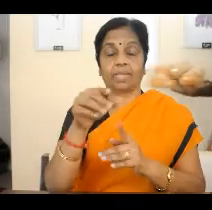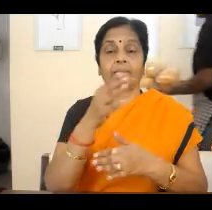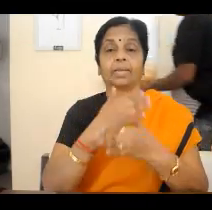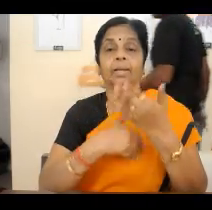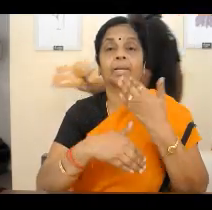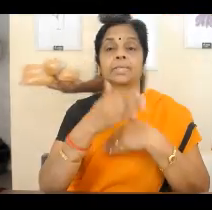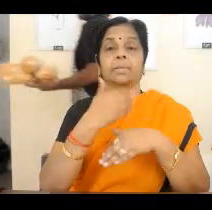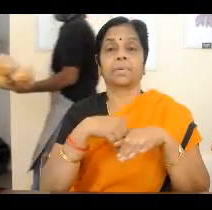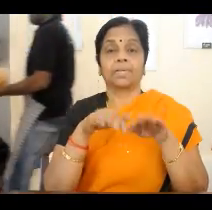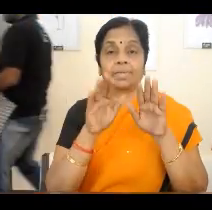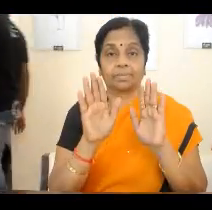disabilities.